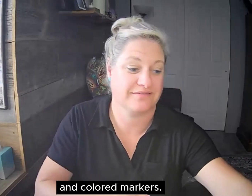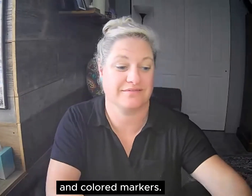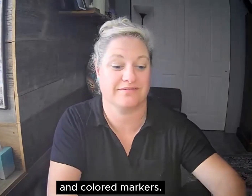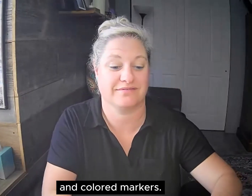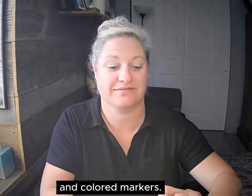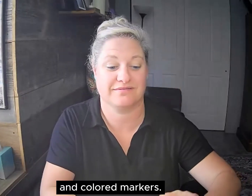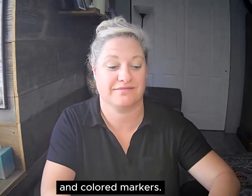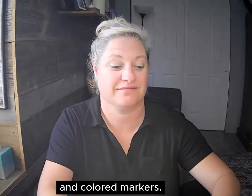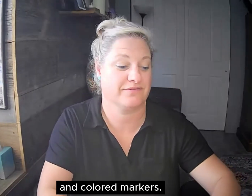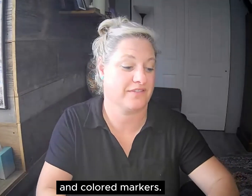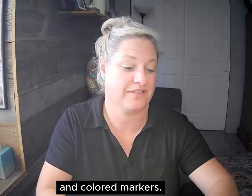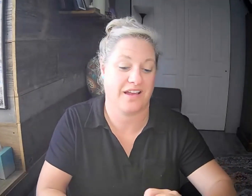and colored markers.